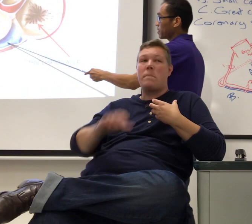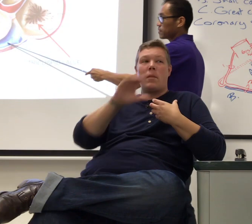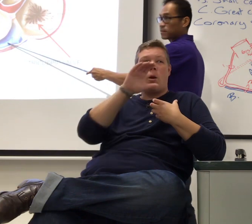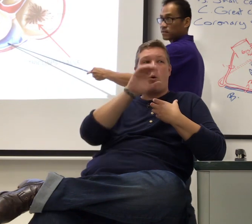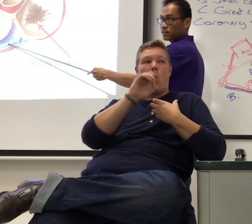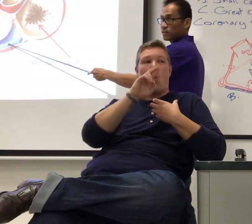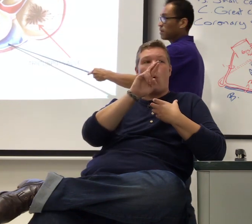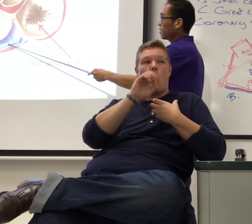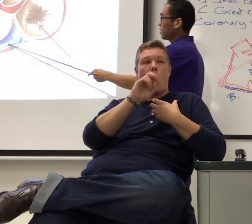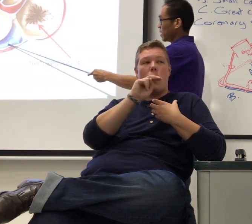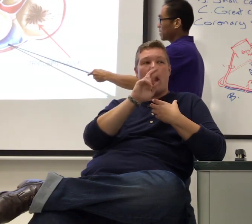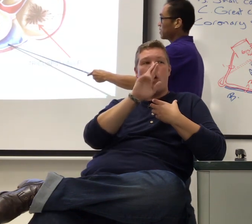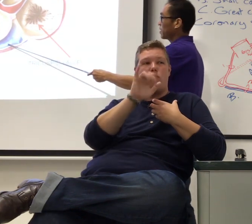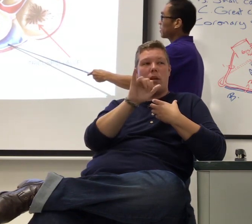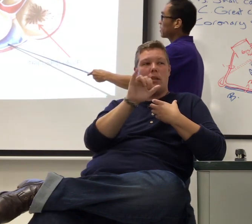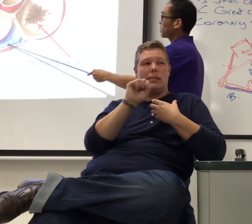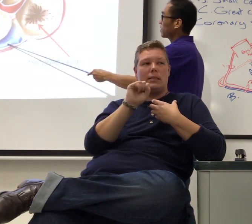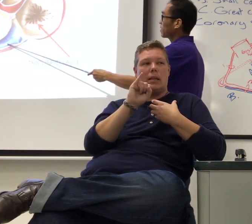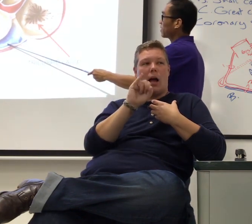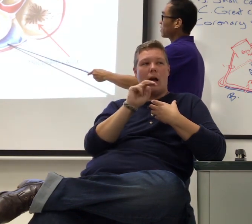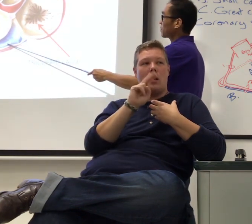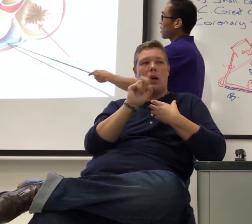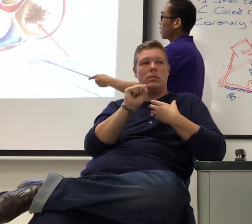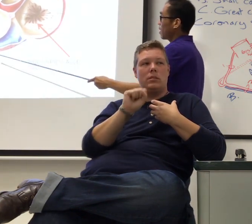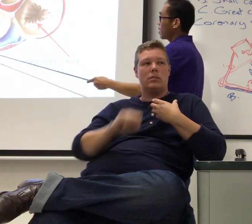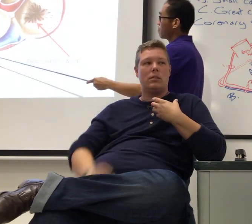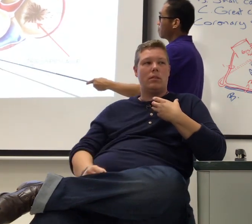Coronary sinus. That's it.